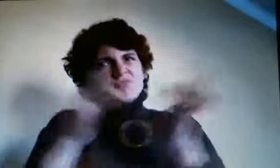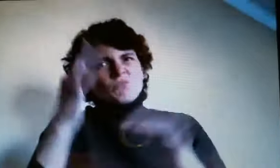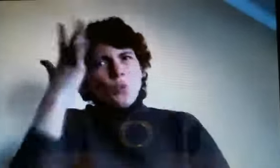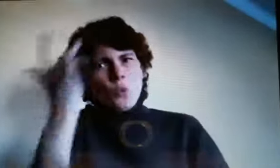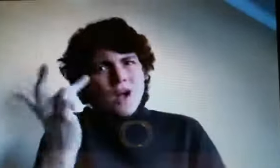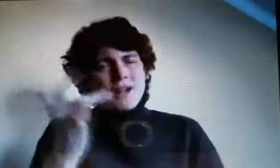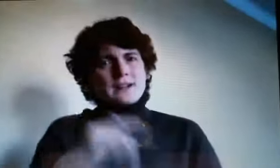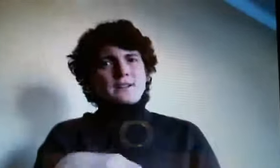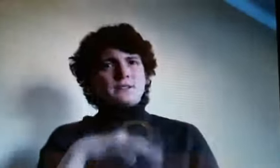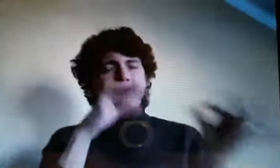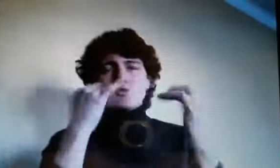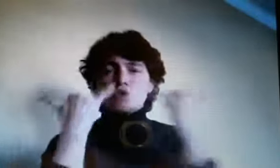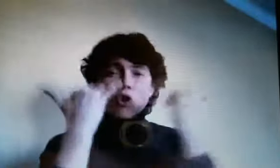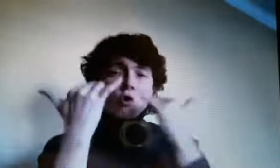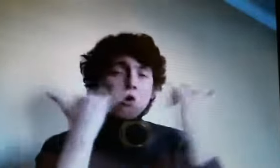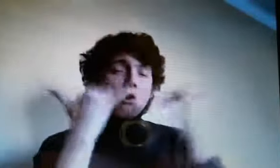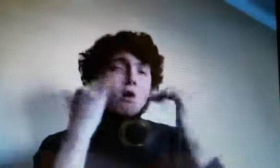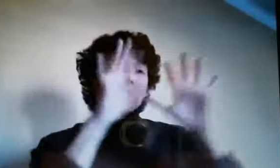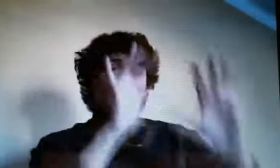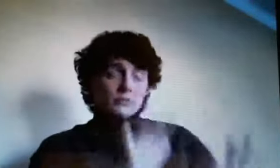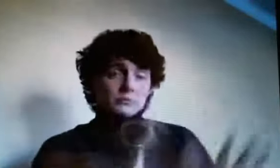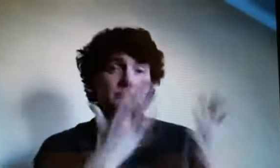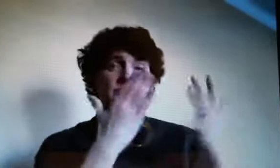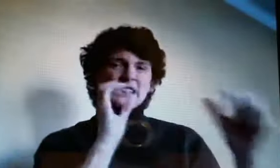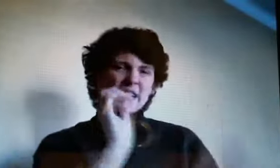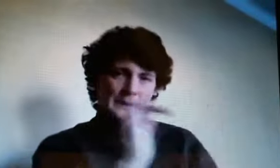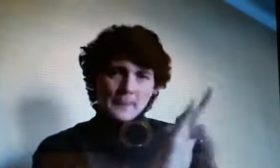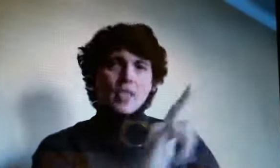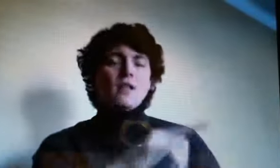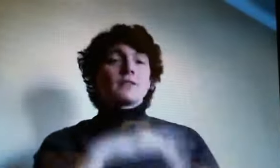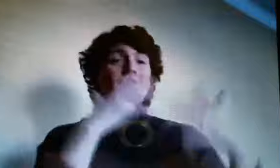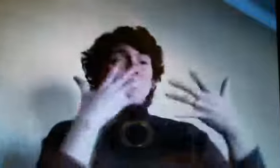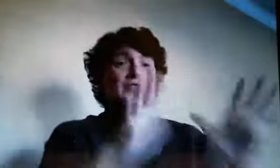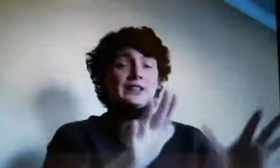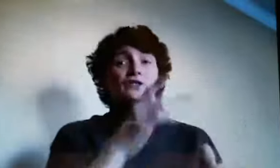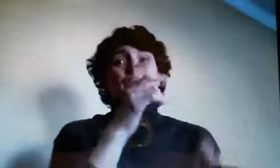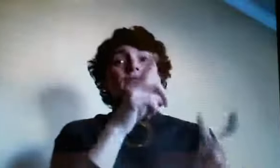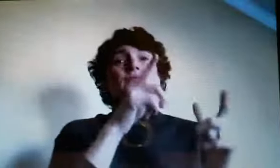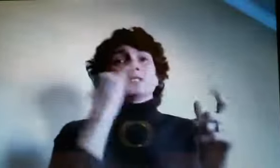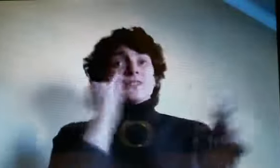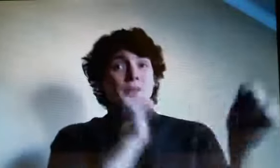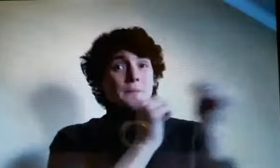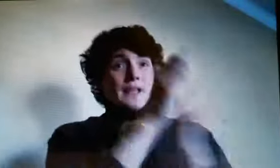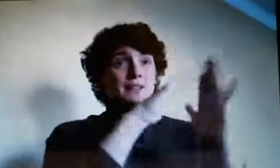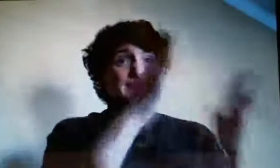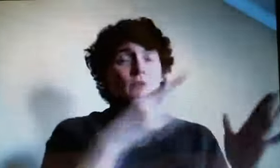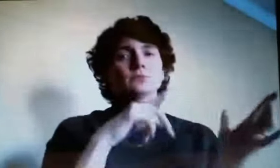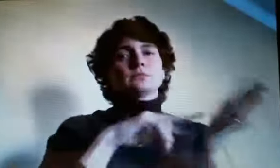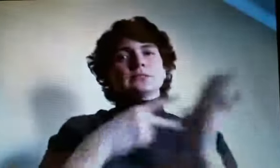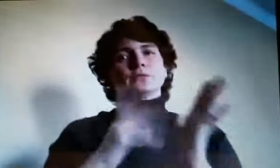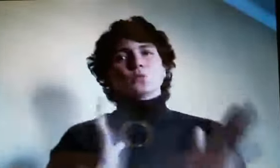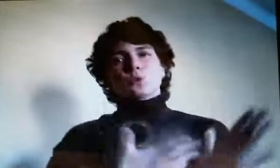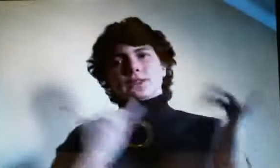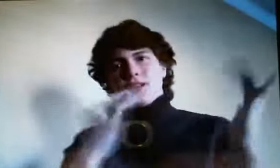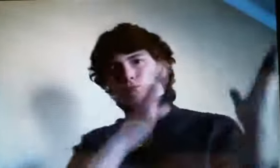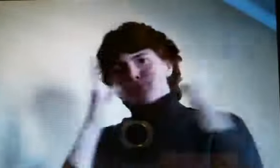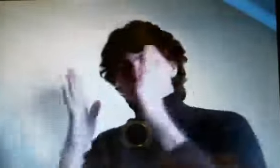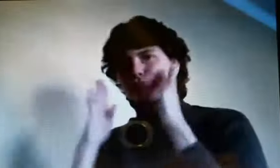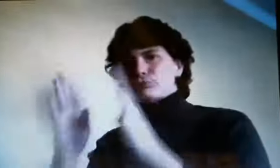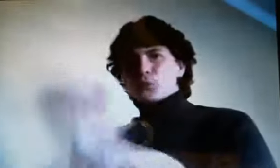Call your representatives. It is so important that you send your emails, and contact